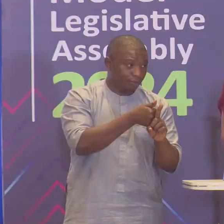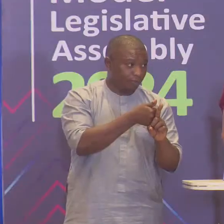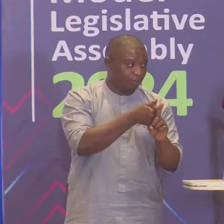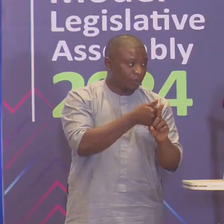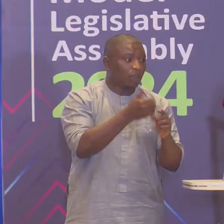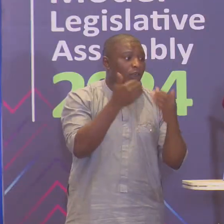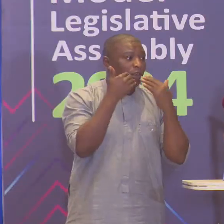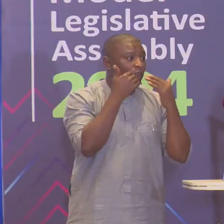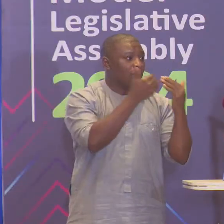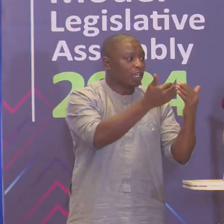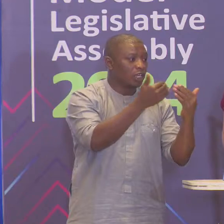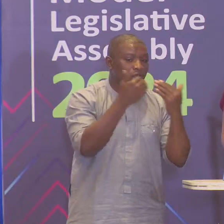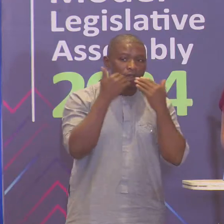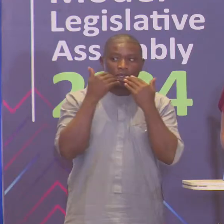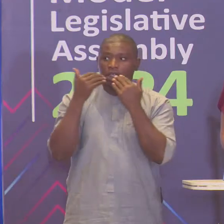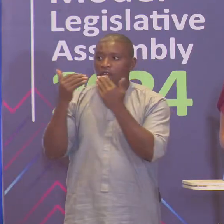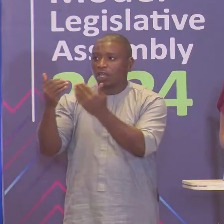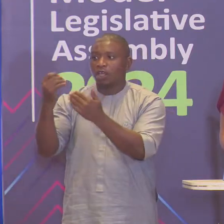Thank you for